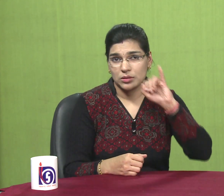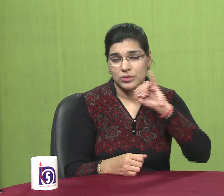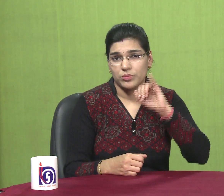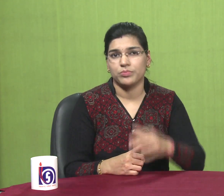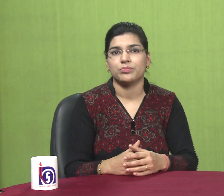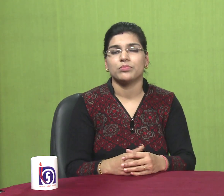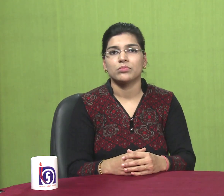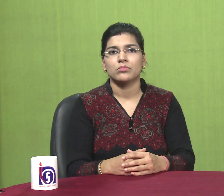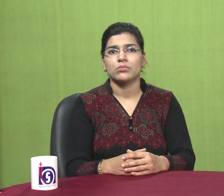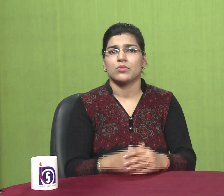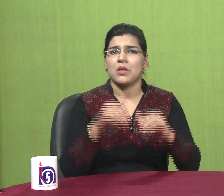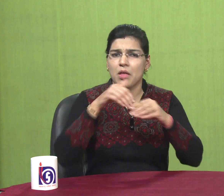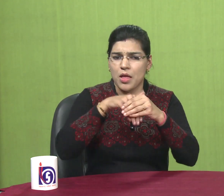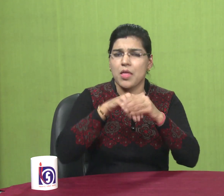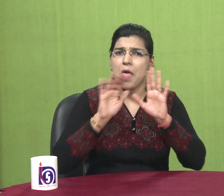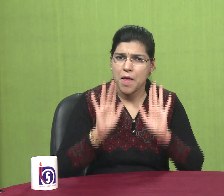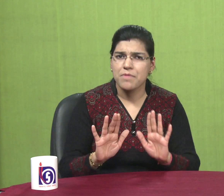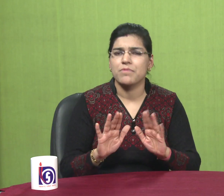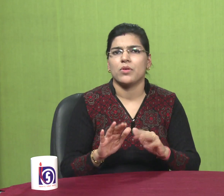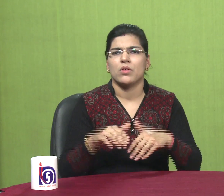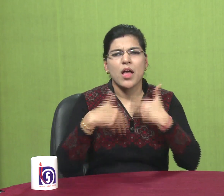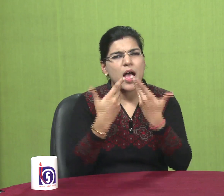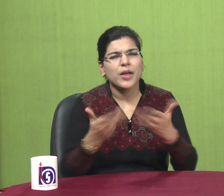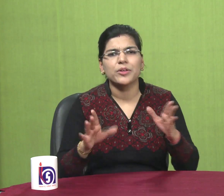Sixth point is you can always read